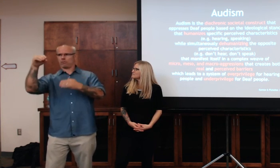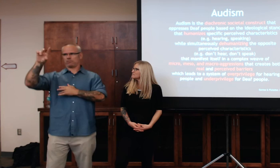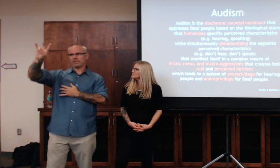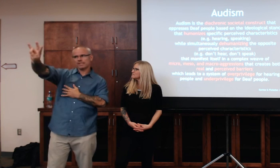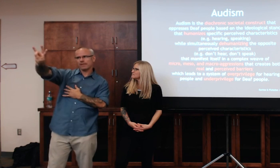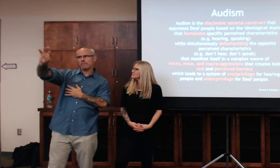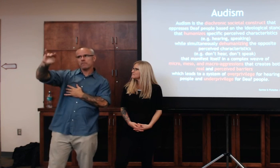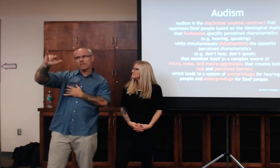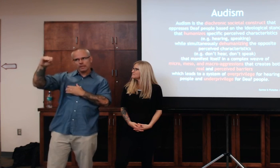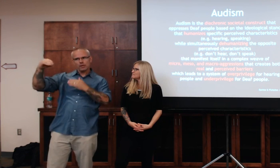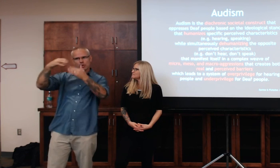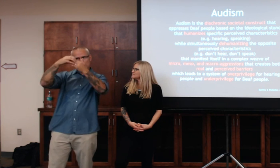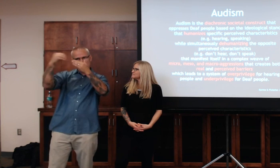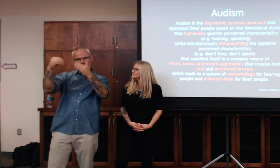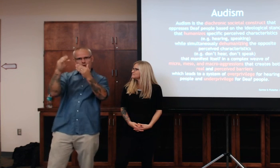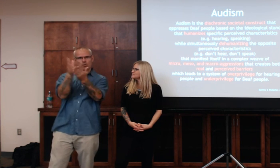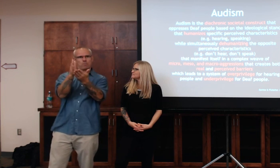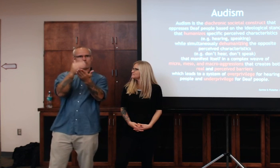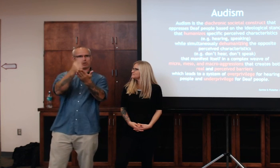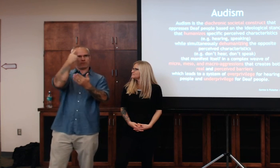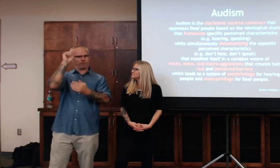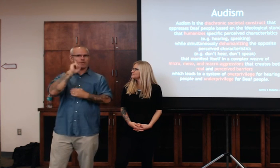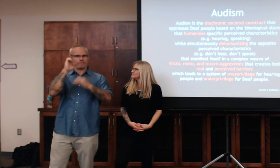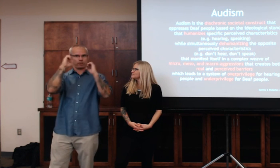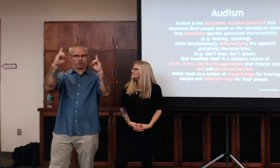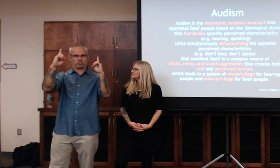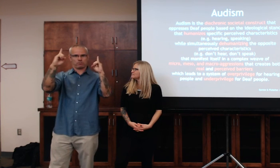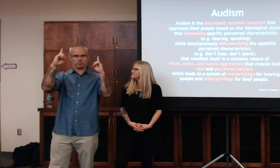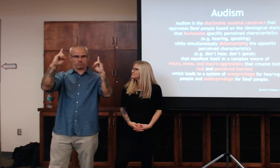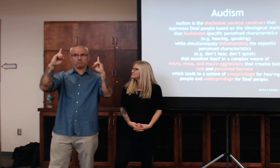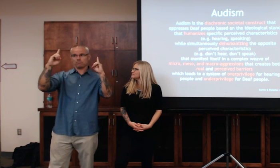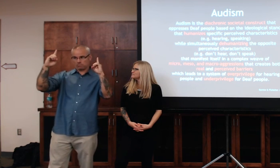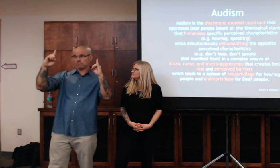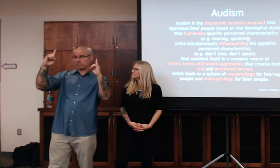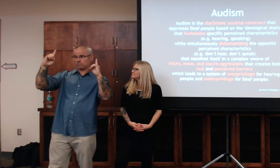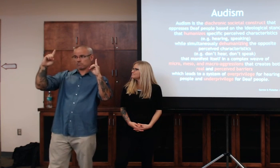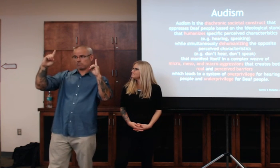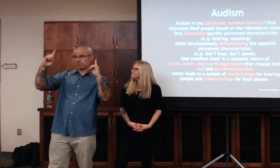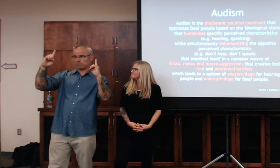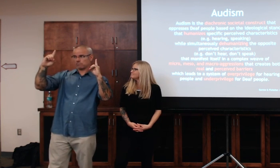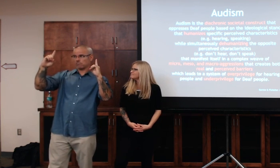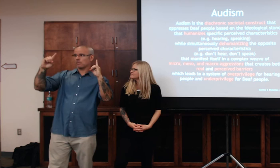$7 million they have budgeted for deaf education.